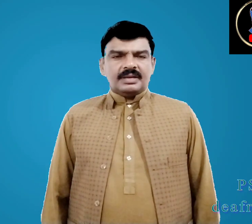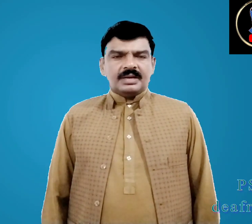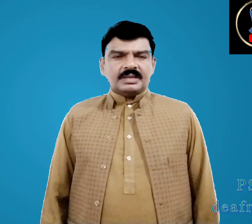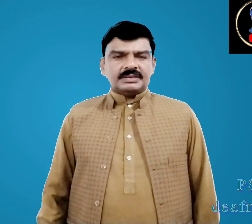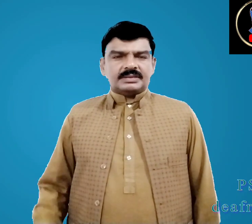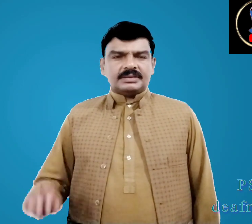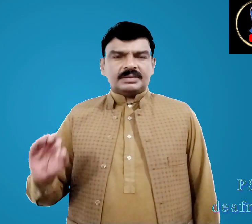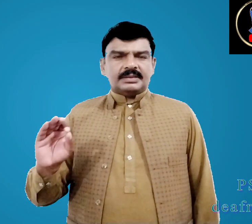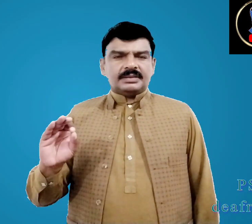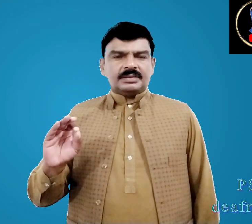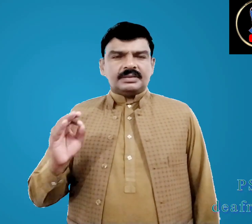cause,